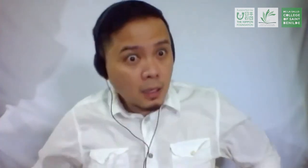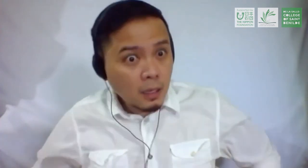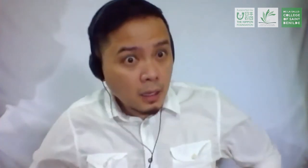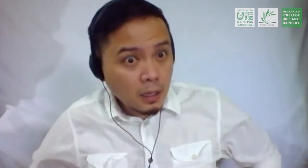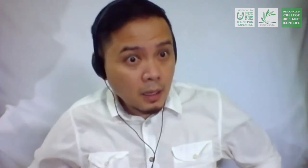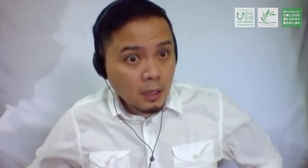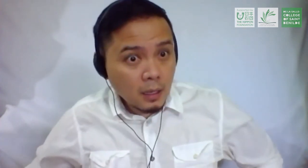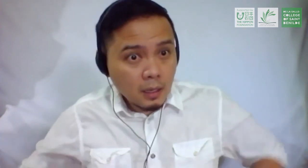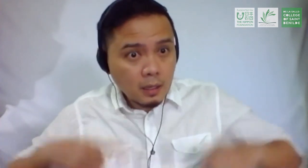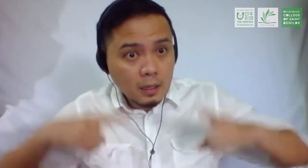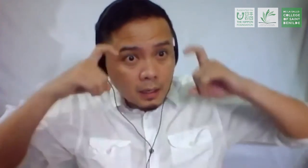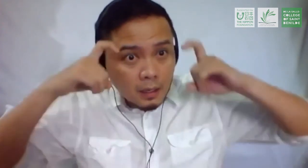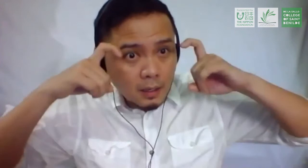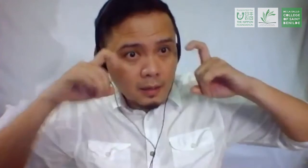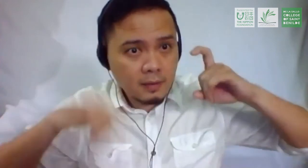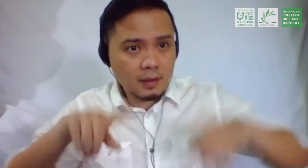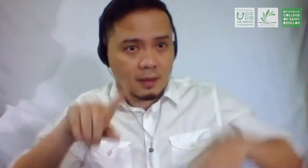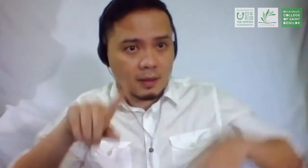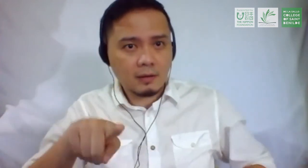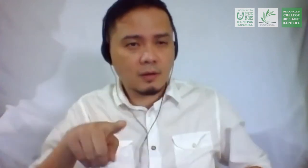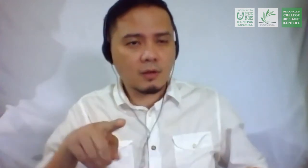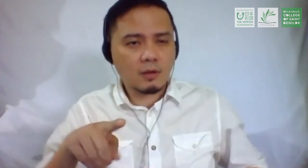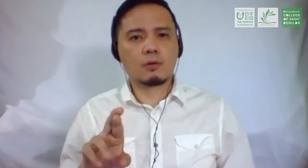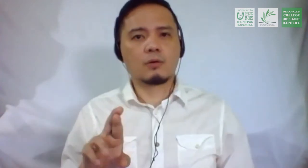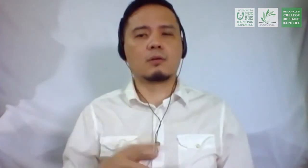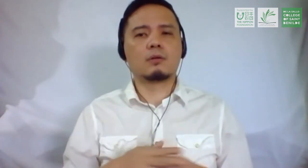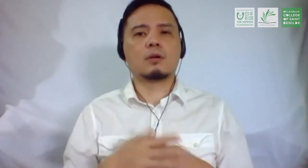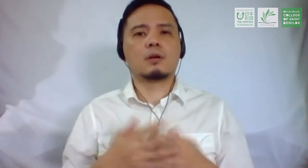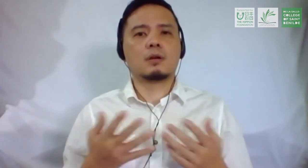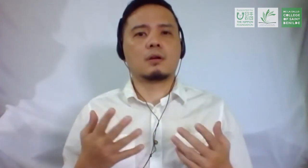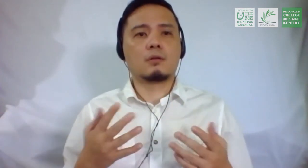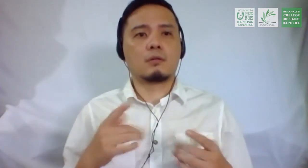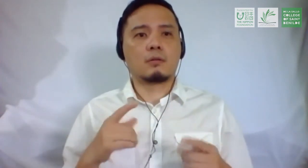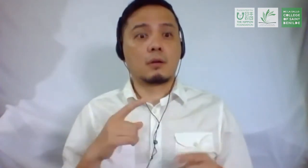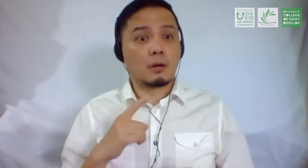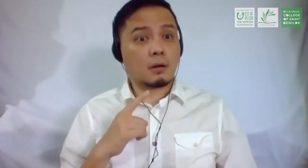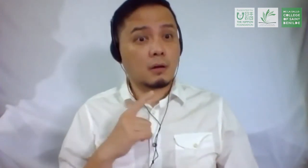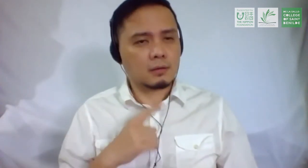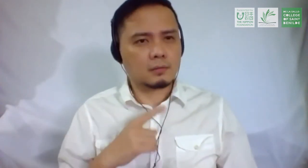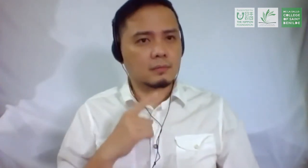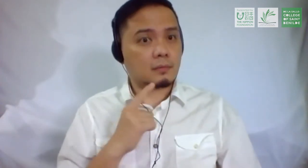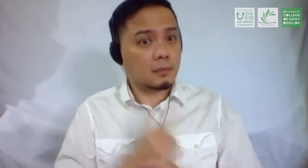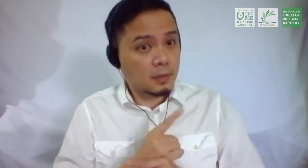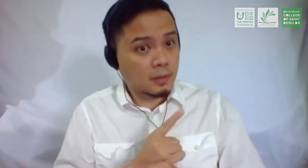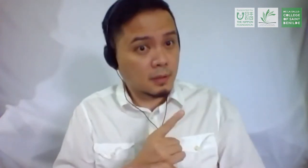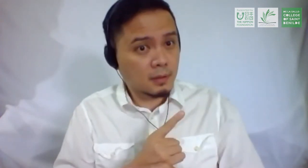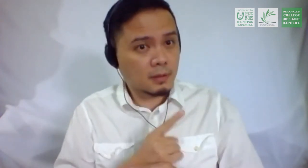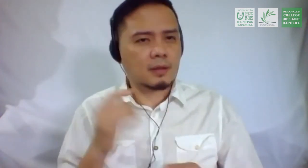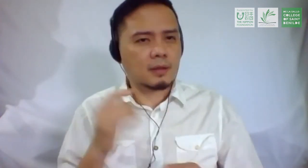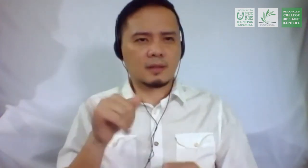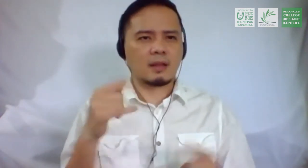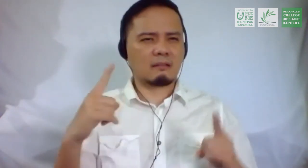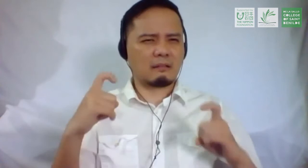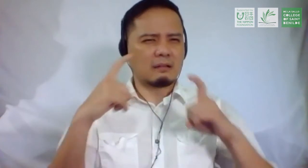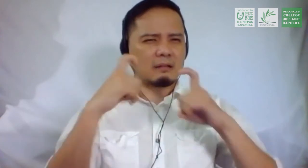and the question of right with question on the face, that's a little bit more complicated.